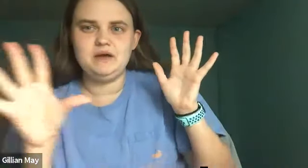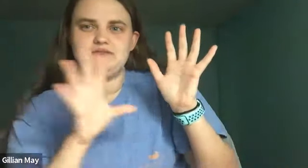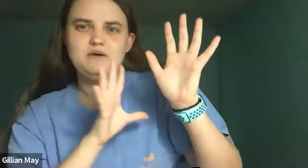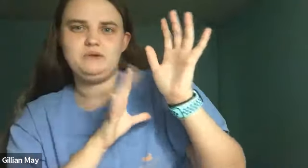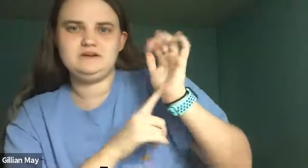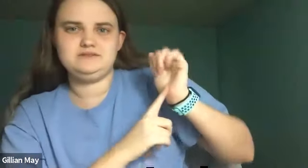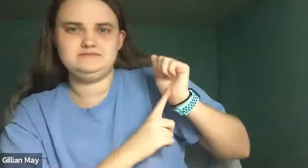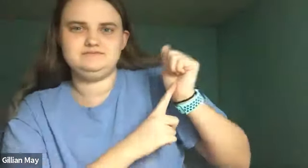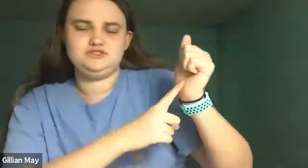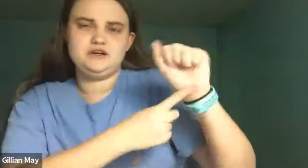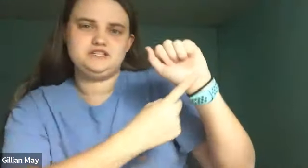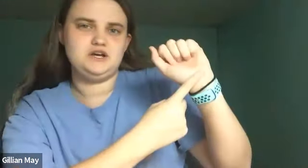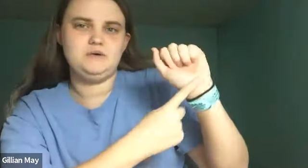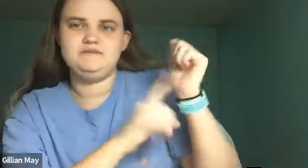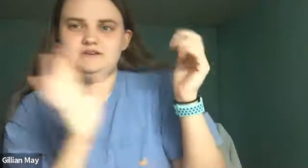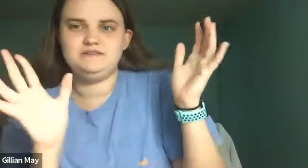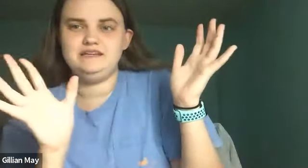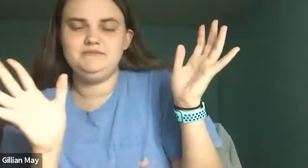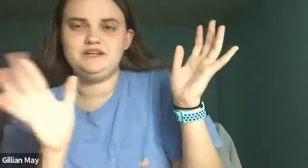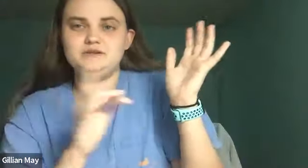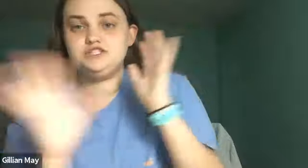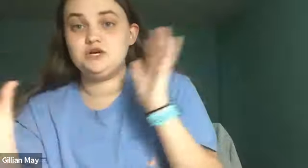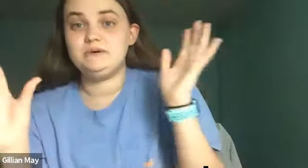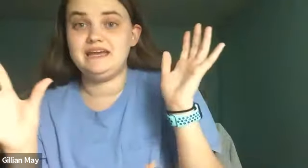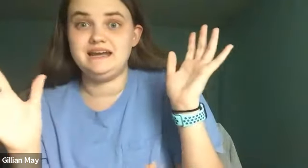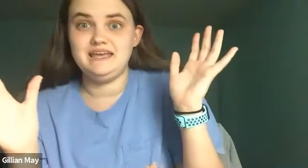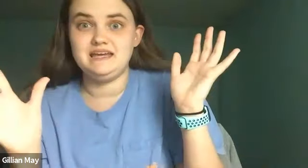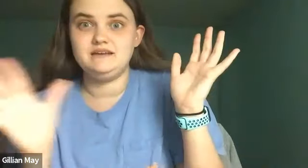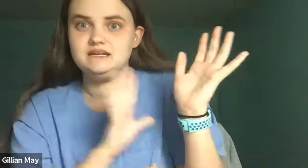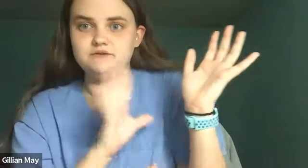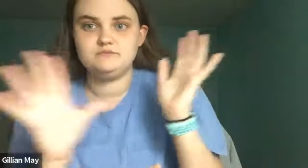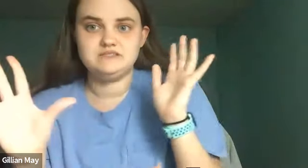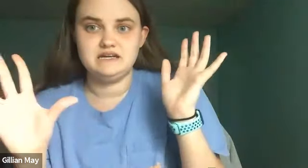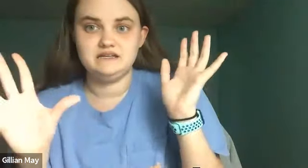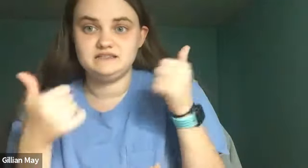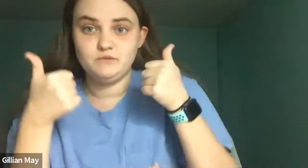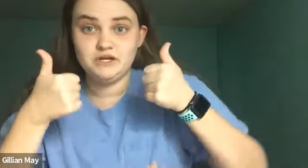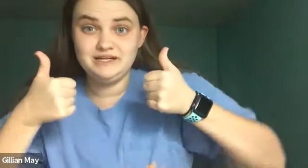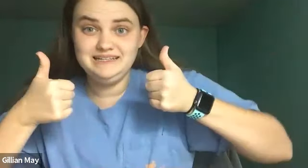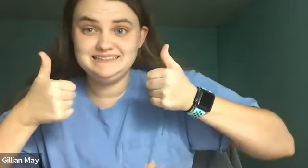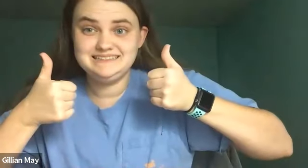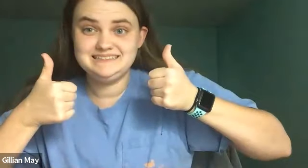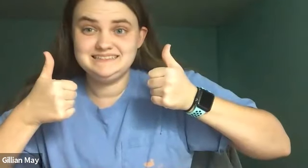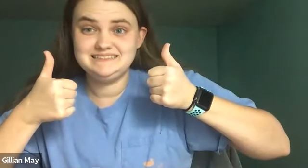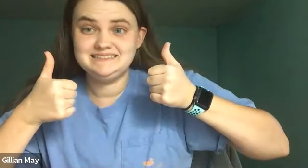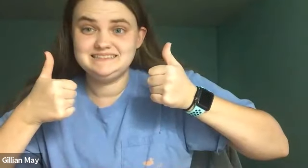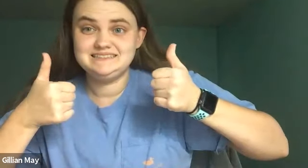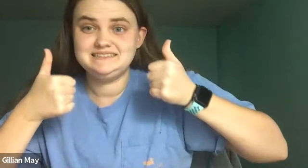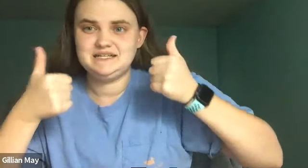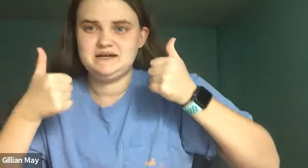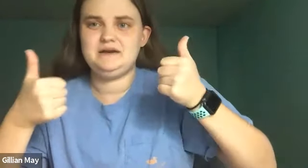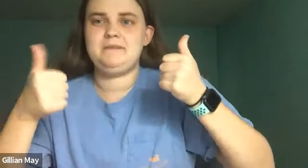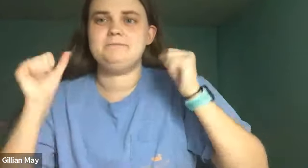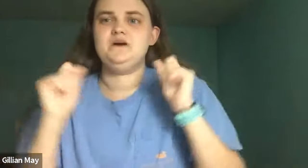having that weird trying to show, and if you need me to show it again, I can in a different setting. Is everyone good? Okay,